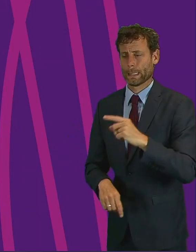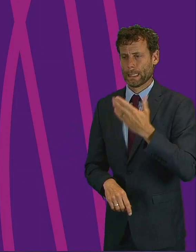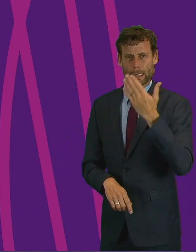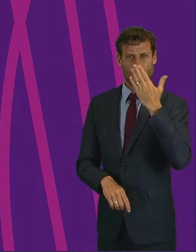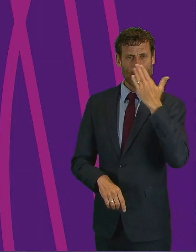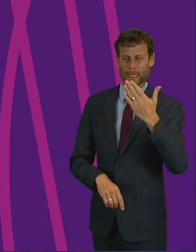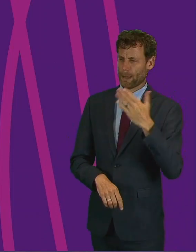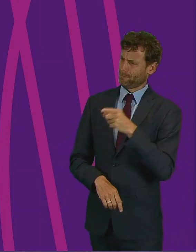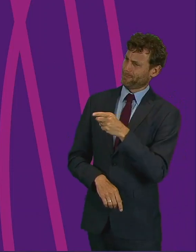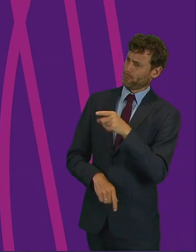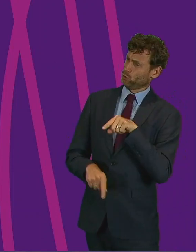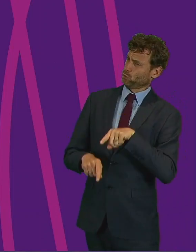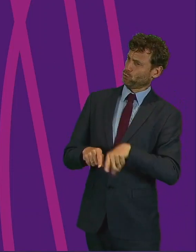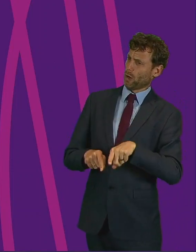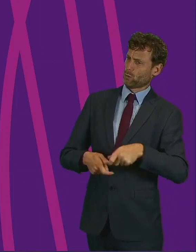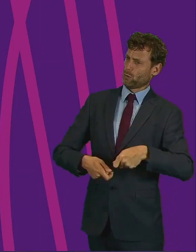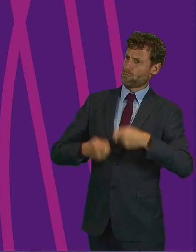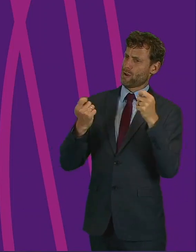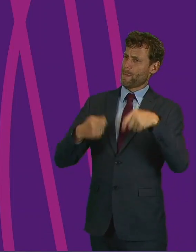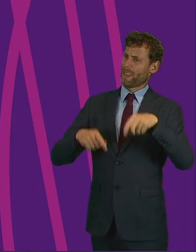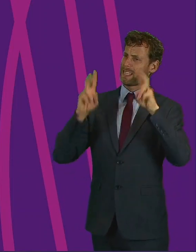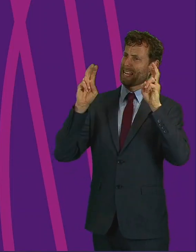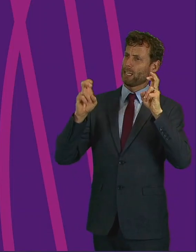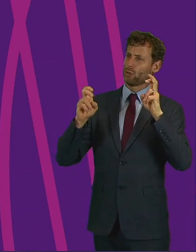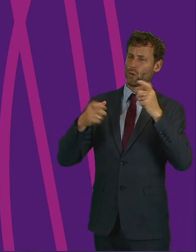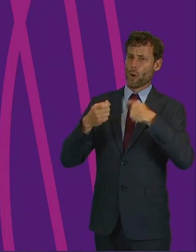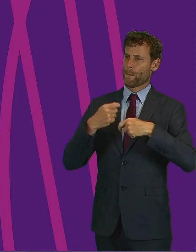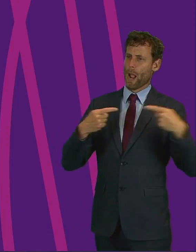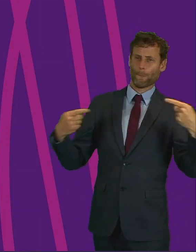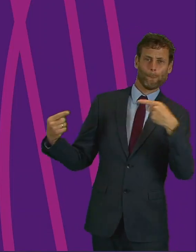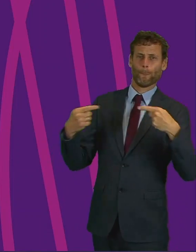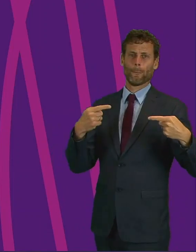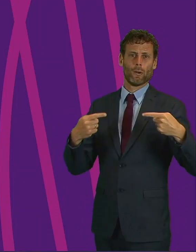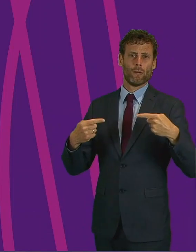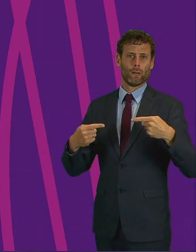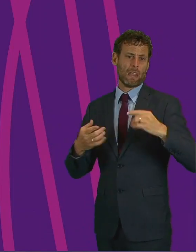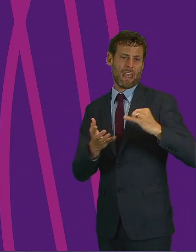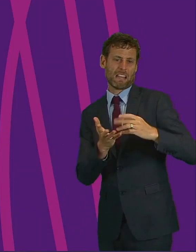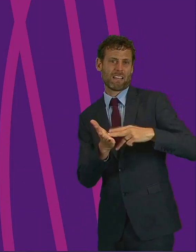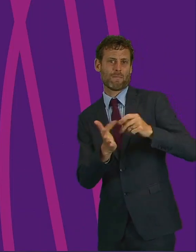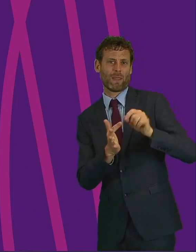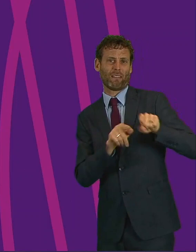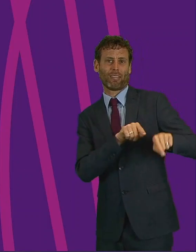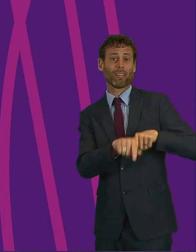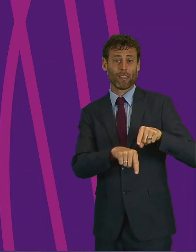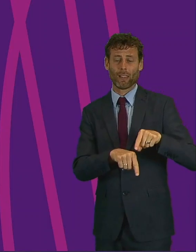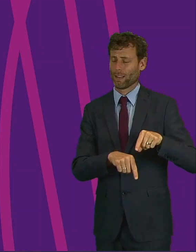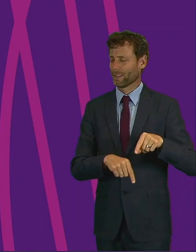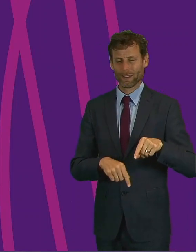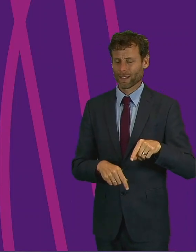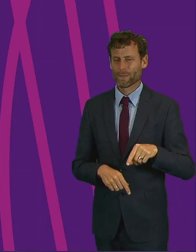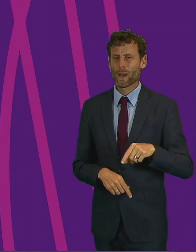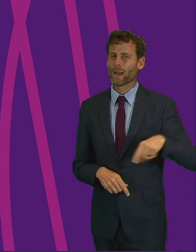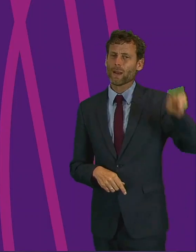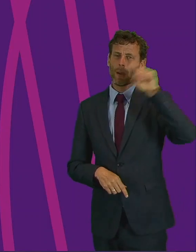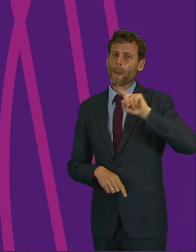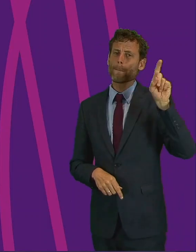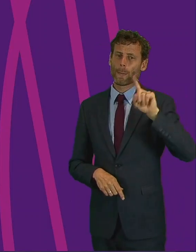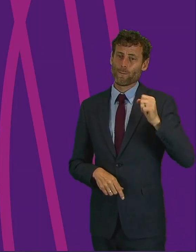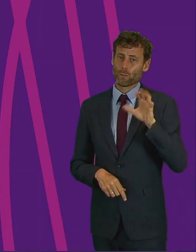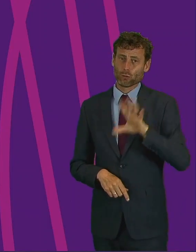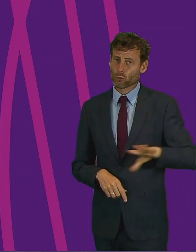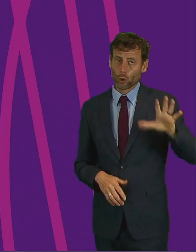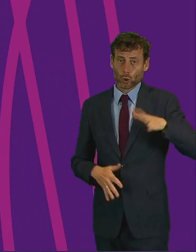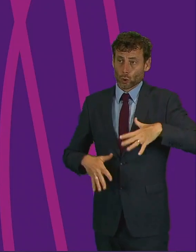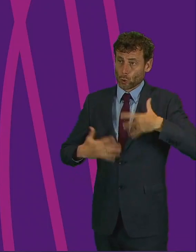party politicise this issue. Why they are choosing to do that, I don't know, but I don't think it is what the majority of people across Scotland want to see. For my part, for